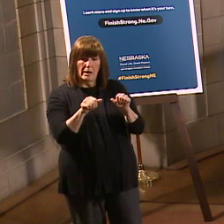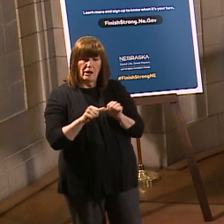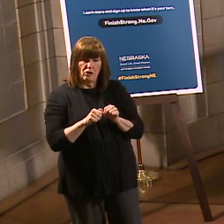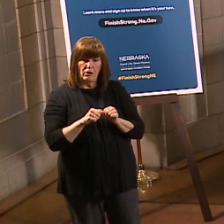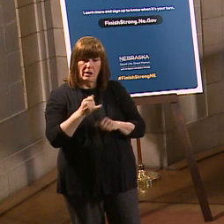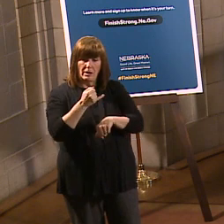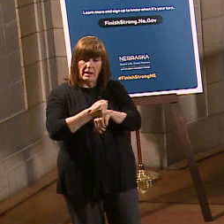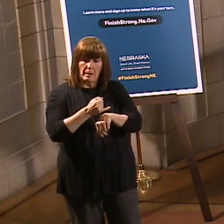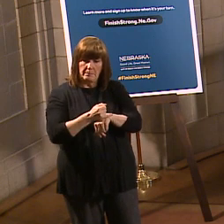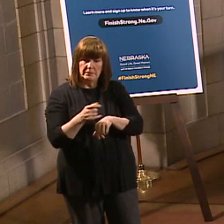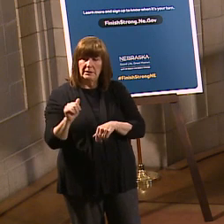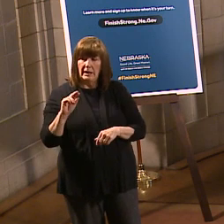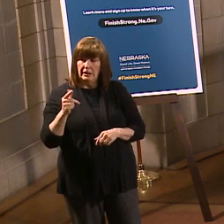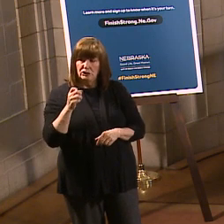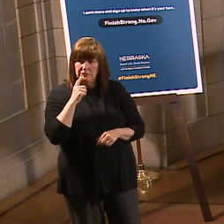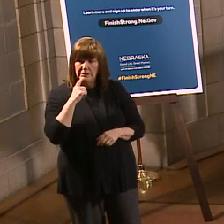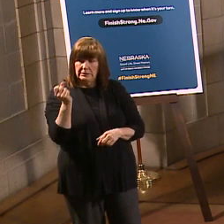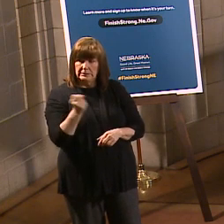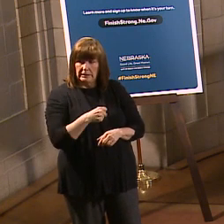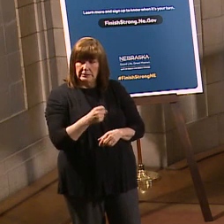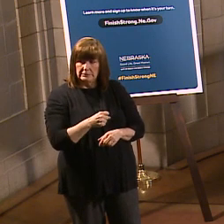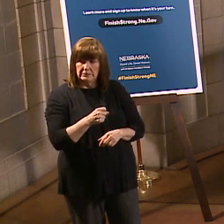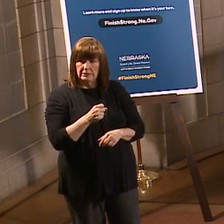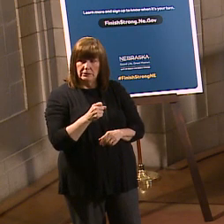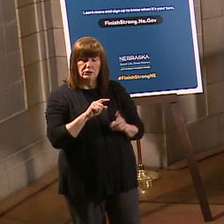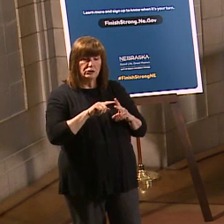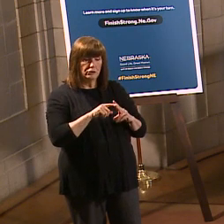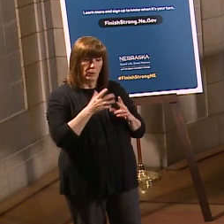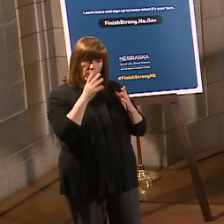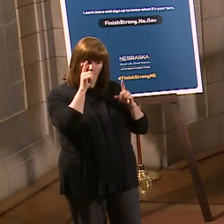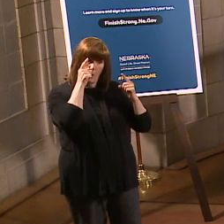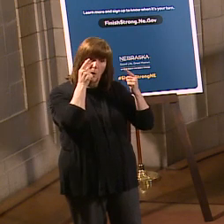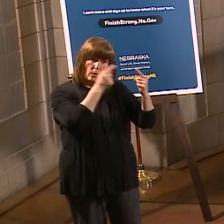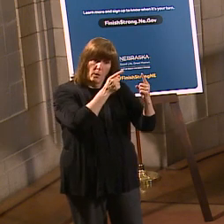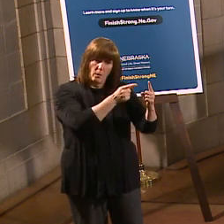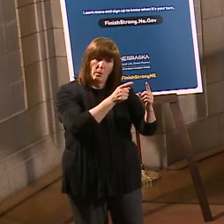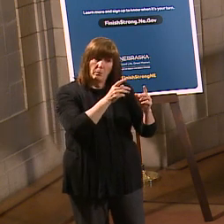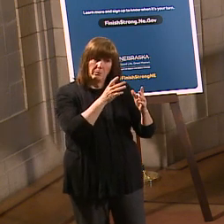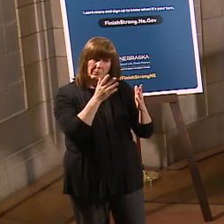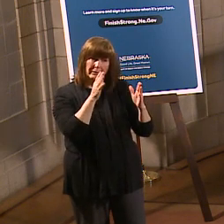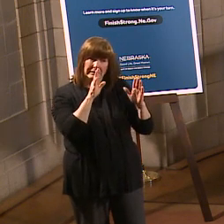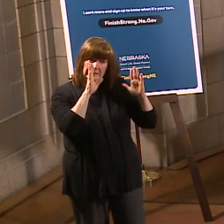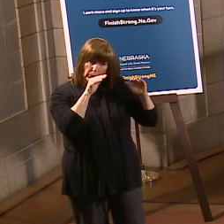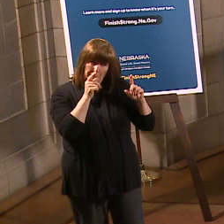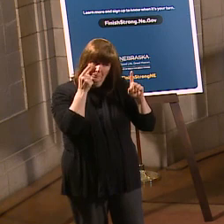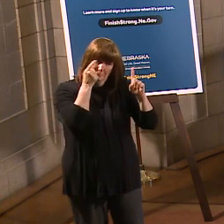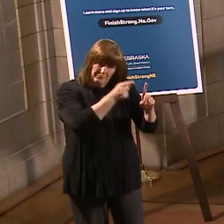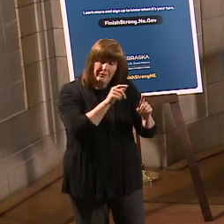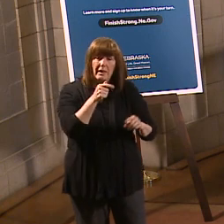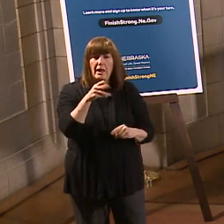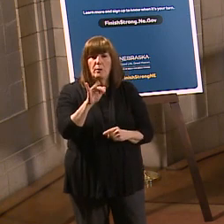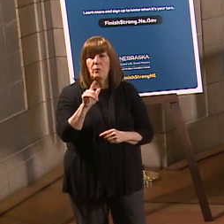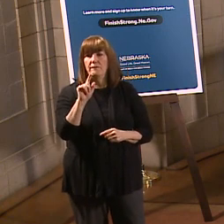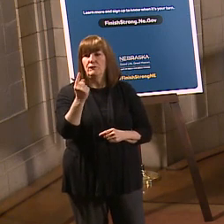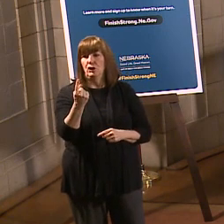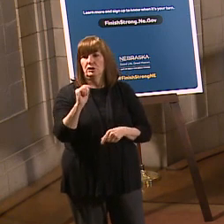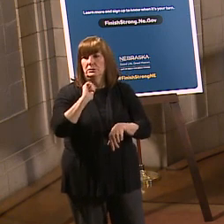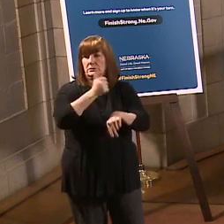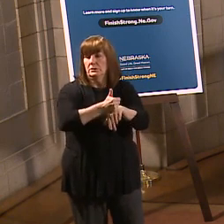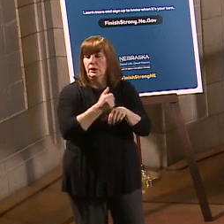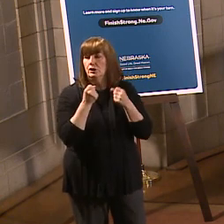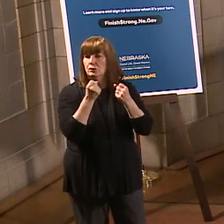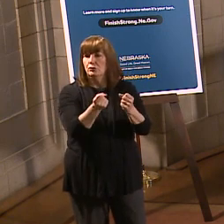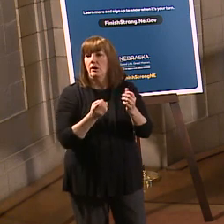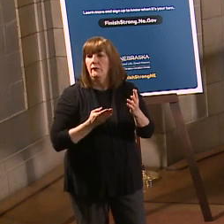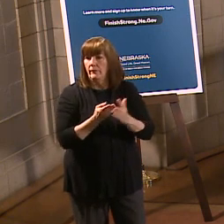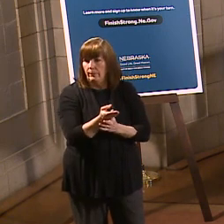yes. And Angie, do we have a time frame when that's supposed to happen? We're shooting for April 1st. And we're shooting for April 1st on that to happen. So again, we will be